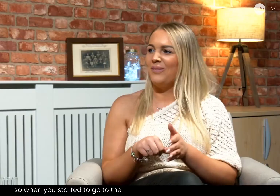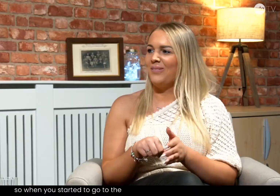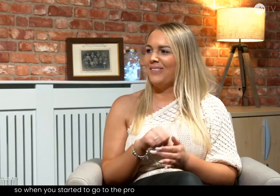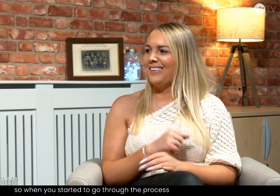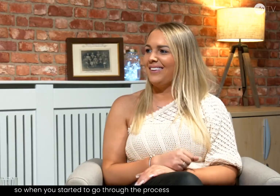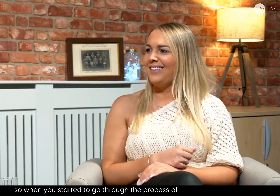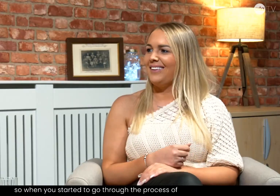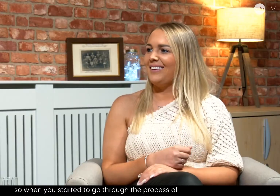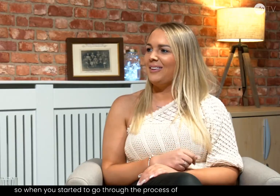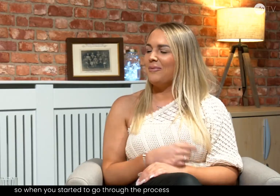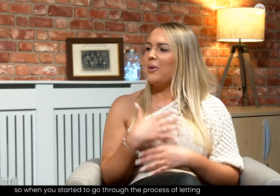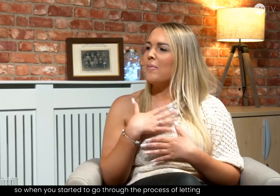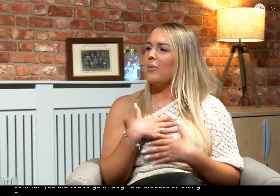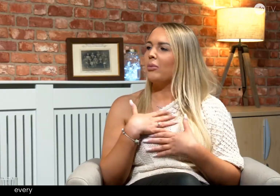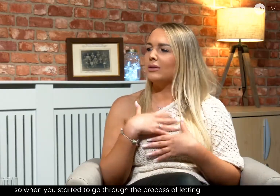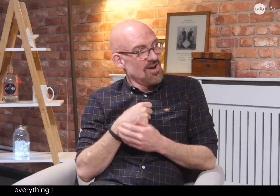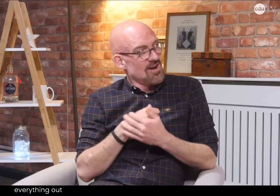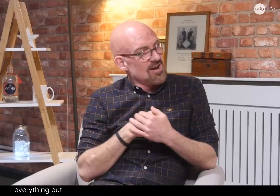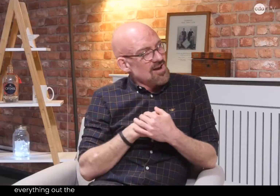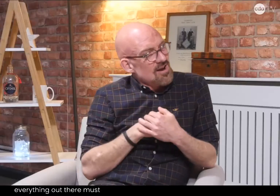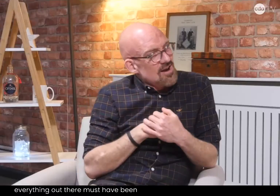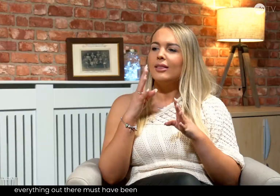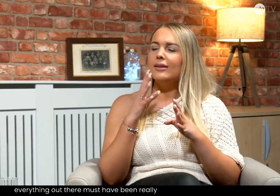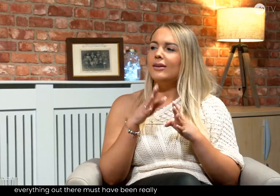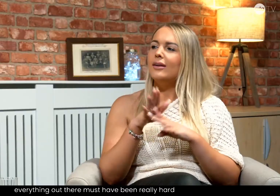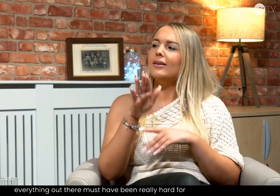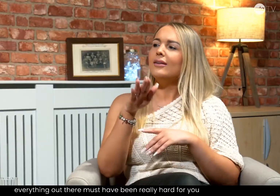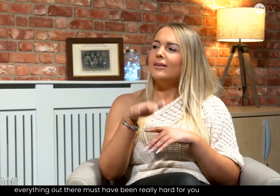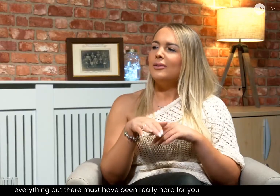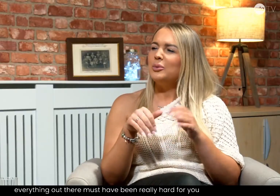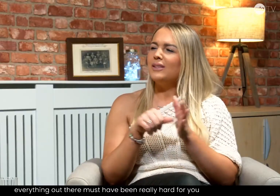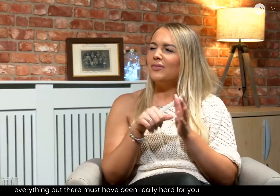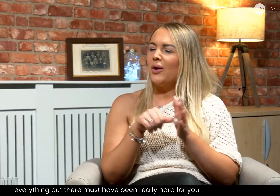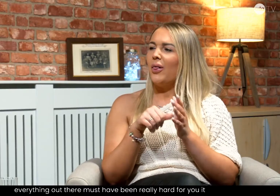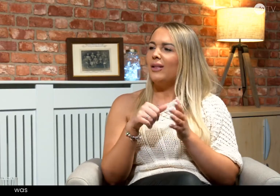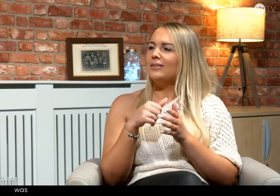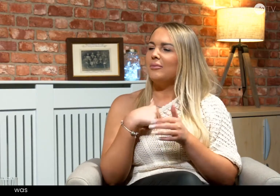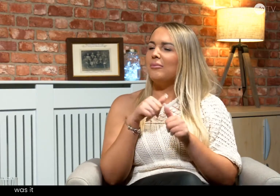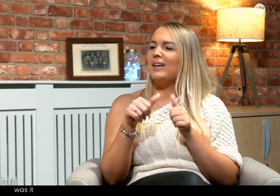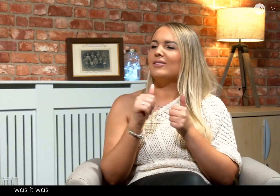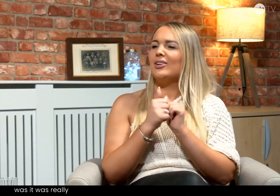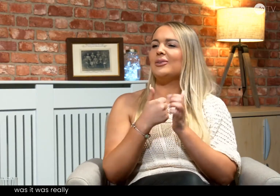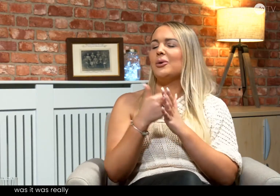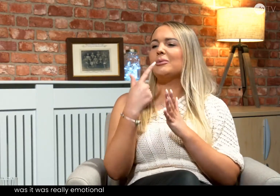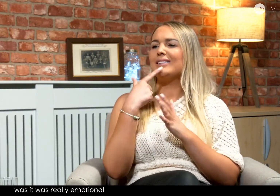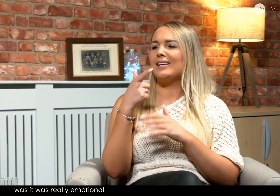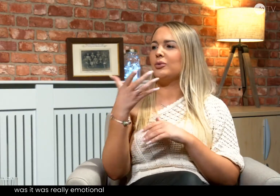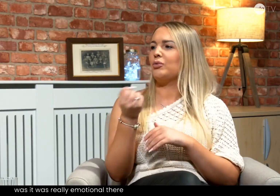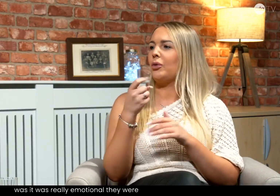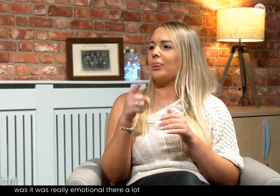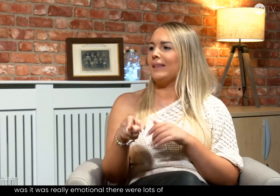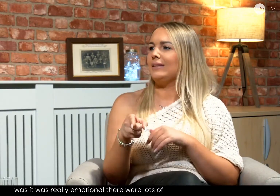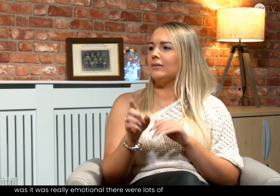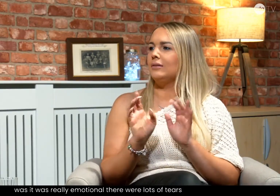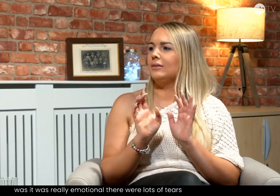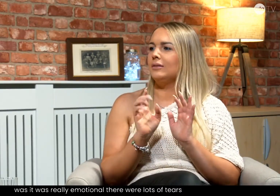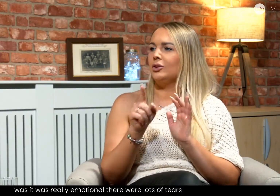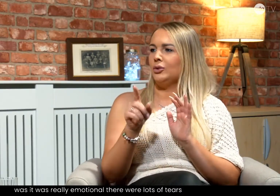everything out, that must have been really hard for you. It was really emotional. There were lots of tears, lots of ups and downs that went with